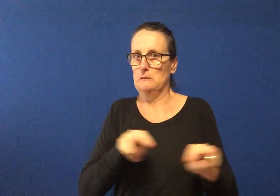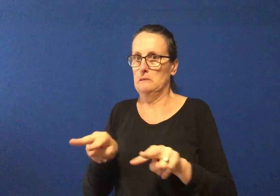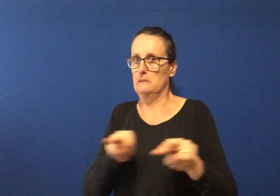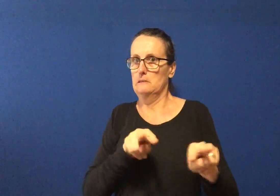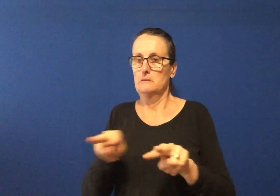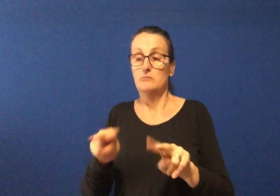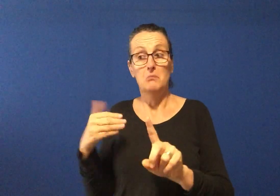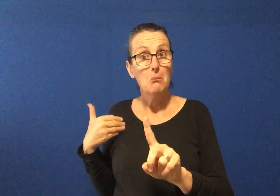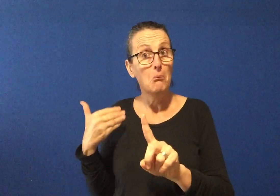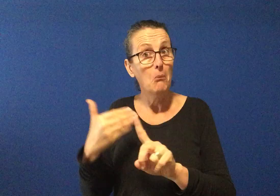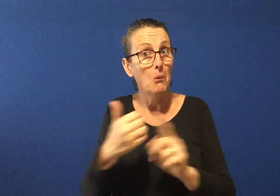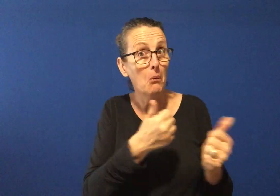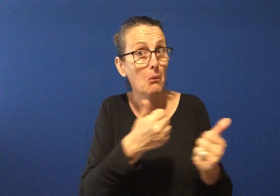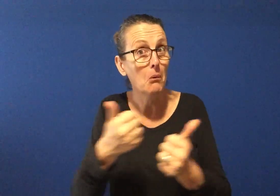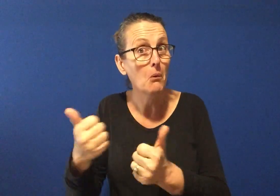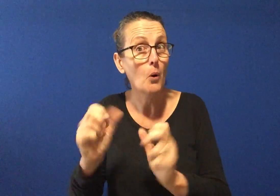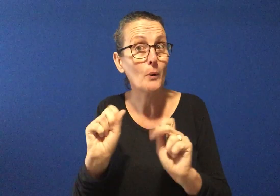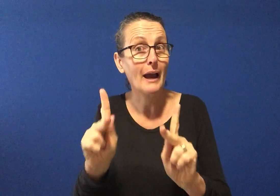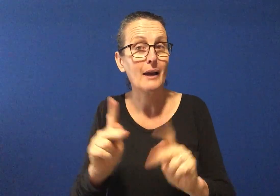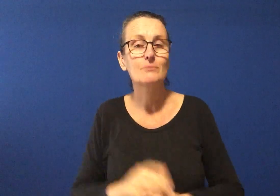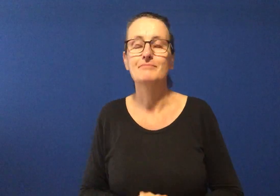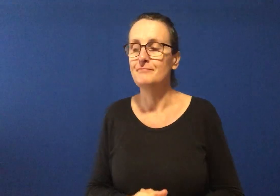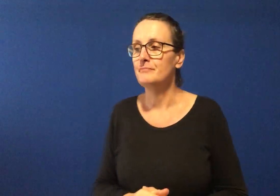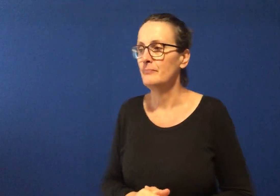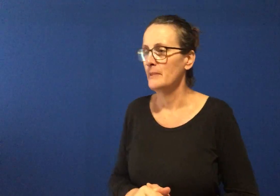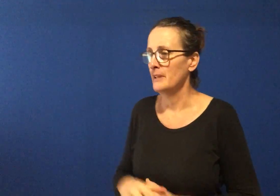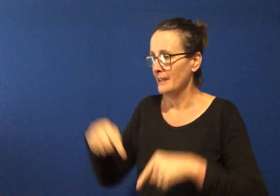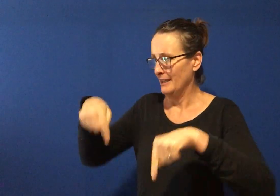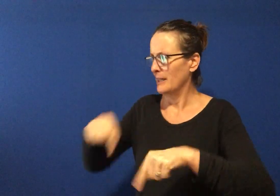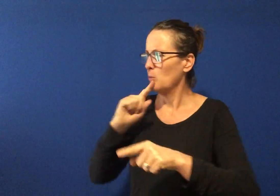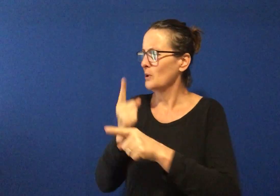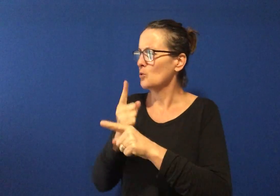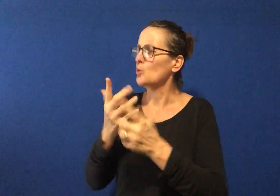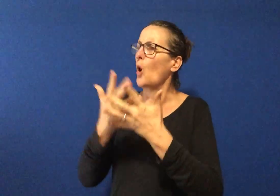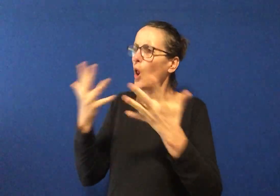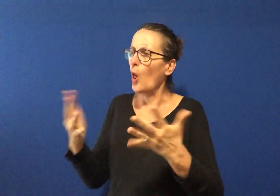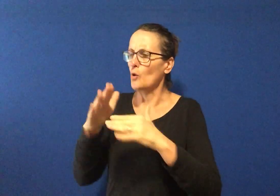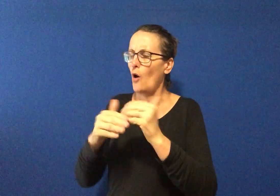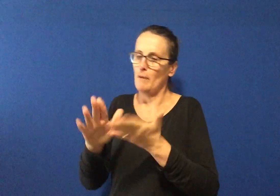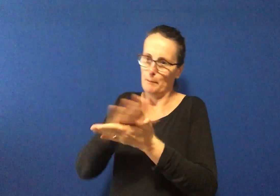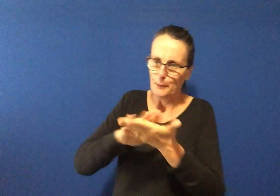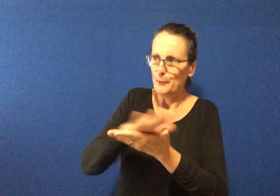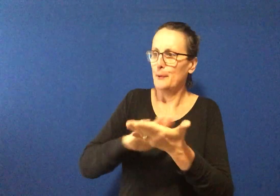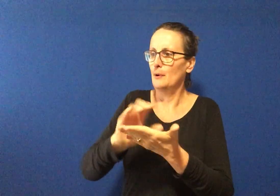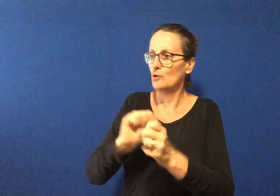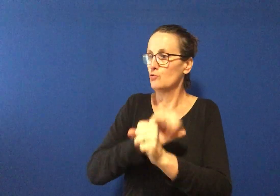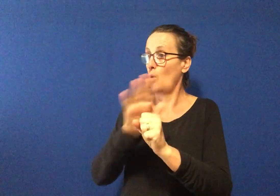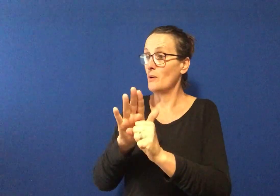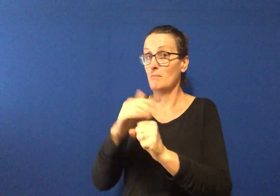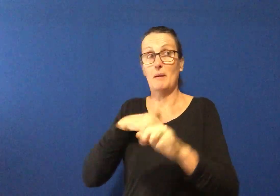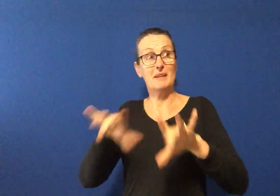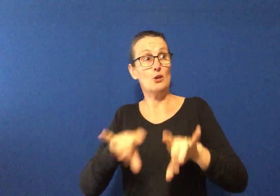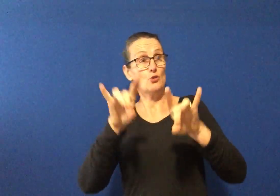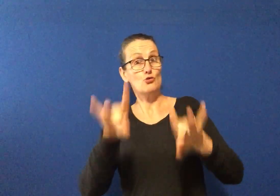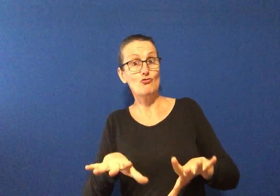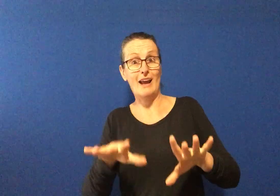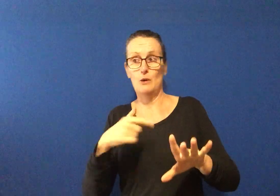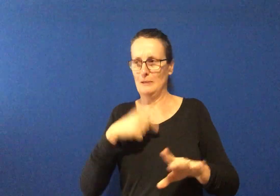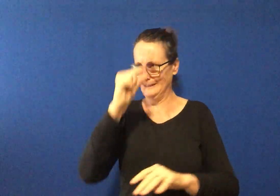good. Well, this is the thing, right? Like, we've talked a lot on this podcast about elimination, and in Australia, it's sort of been the aspiration, even if it hasn't